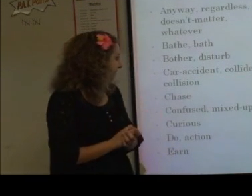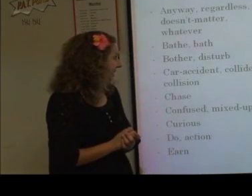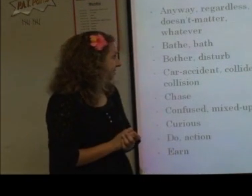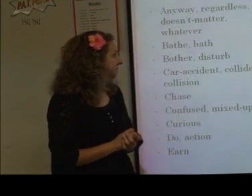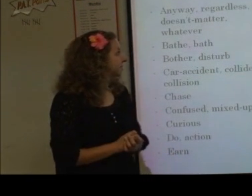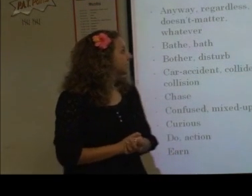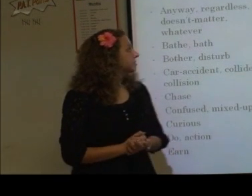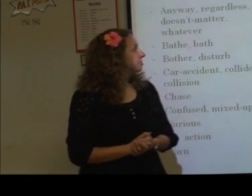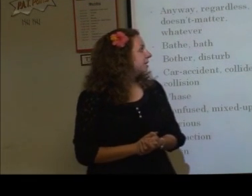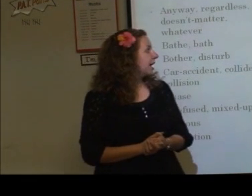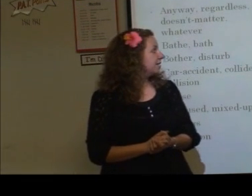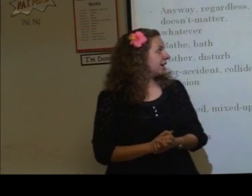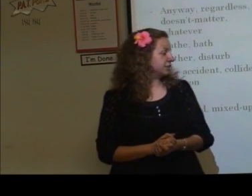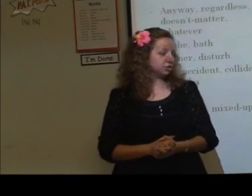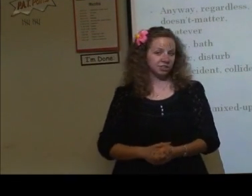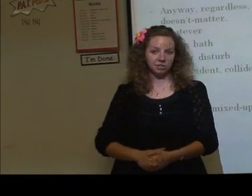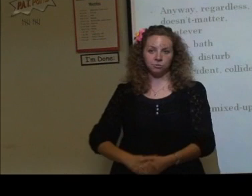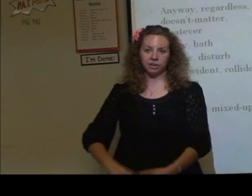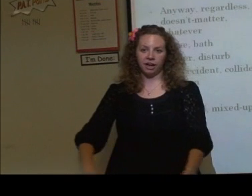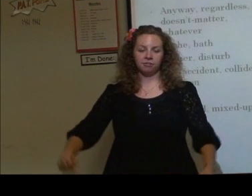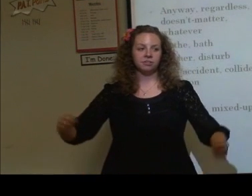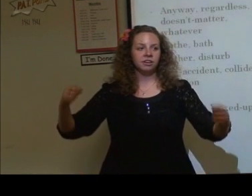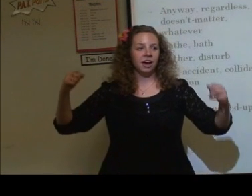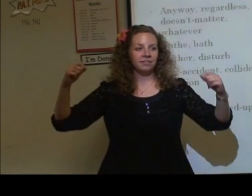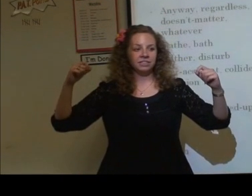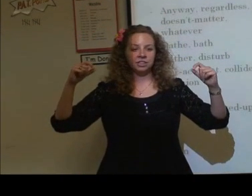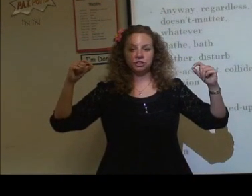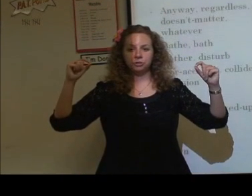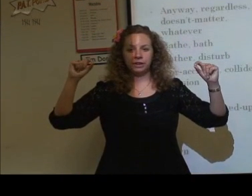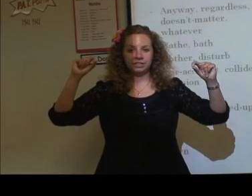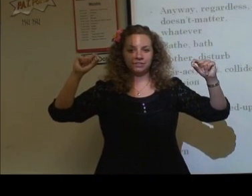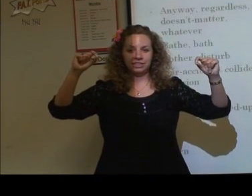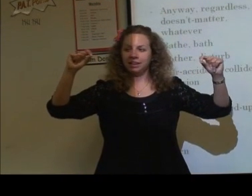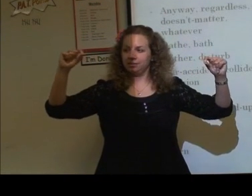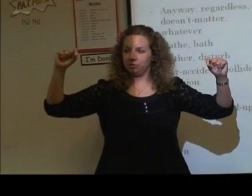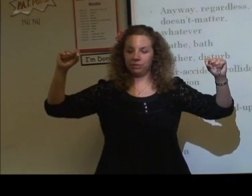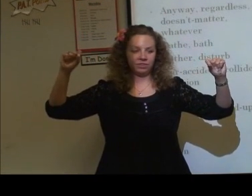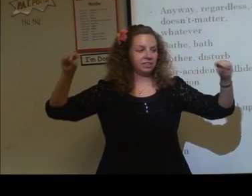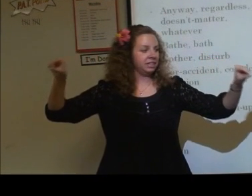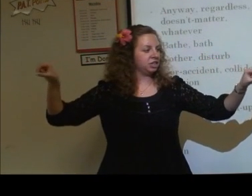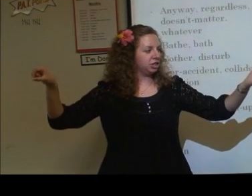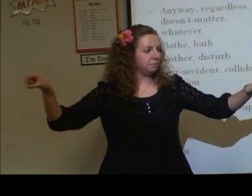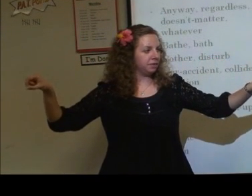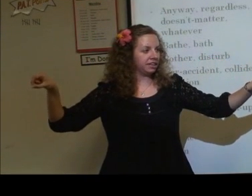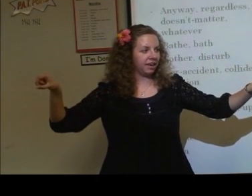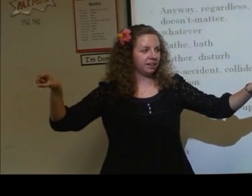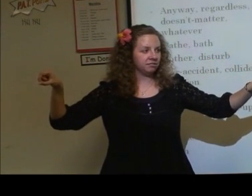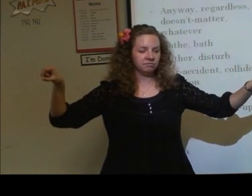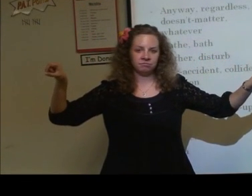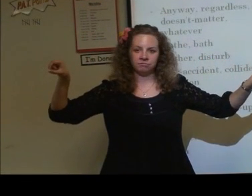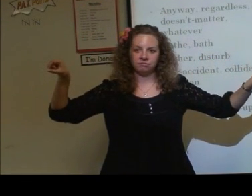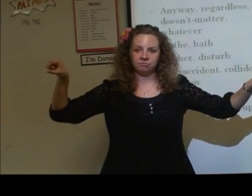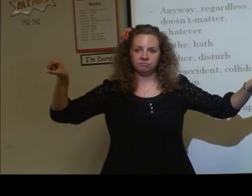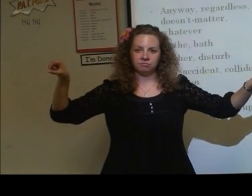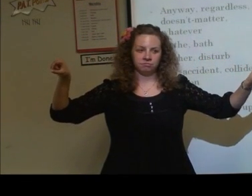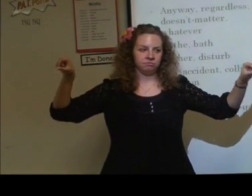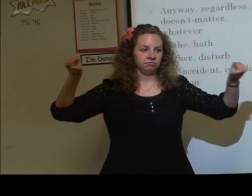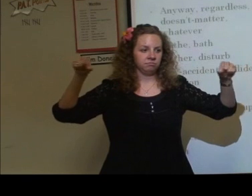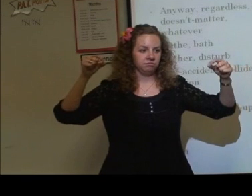Earn. Okay. Then we have exercise or workout. I've seen it two ways. I've seen it with this hand shape, like that.